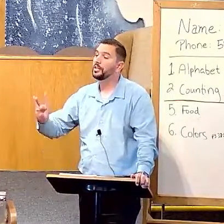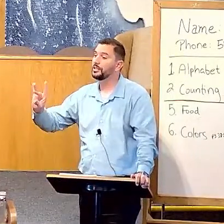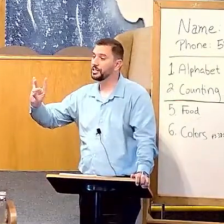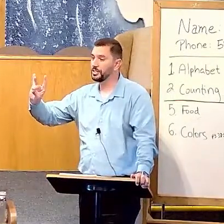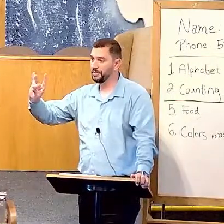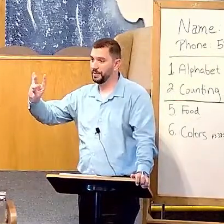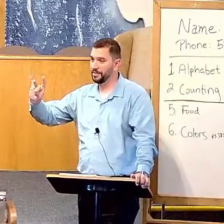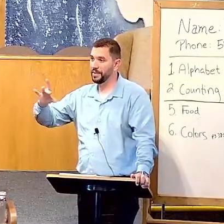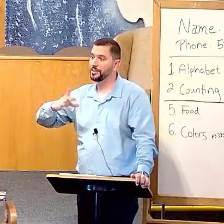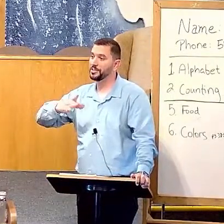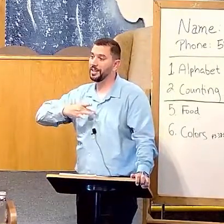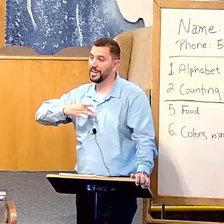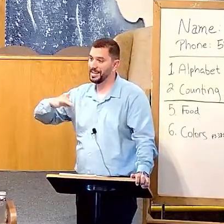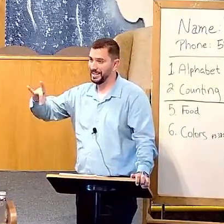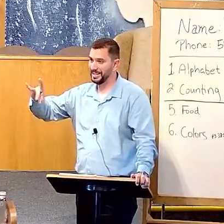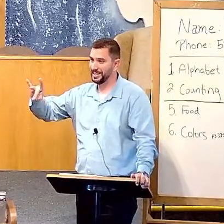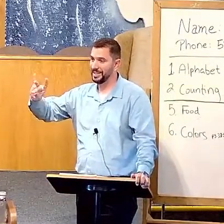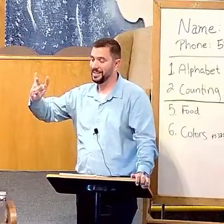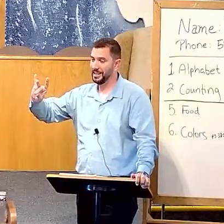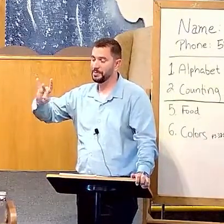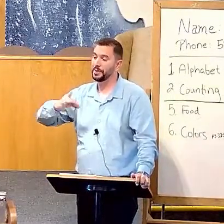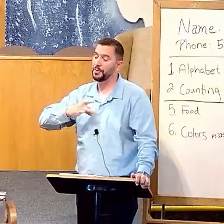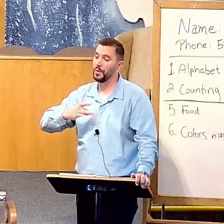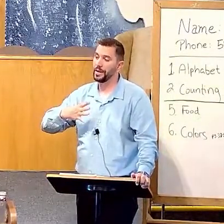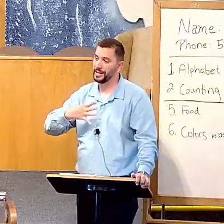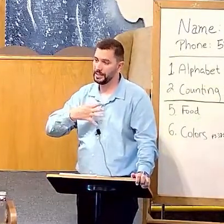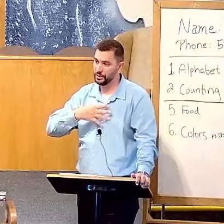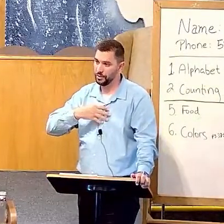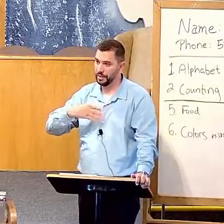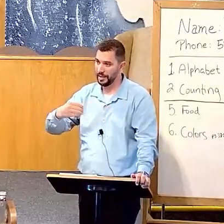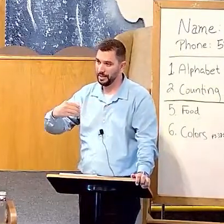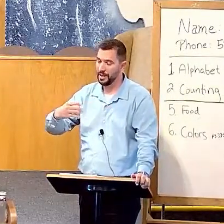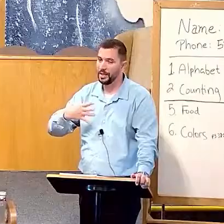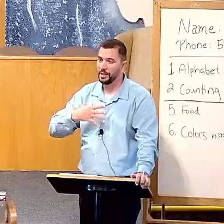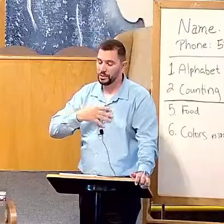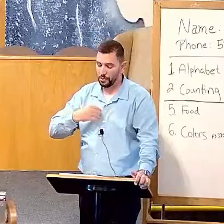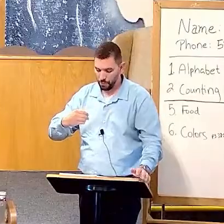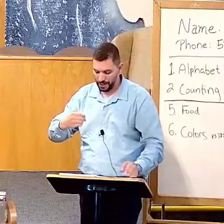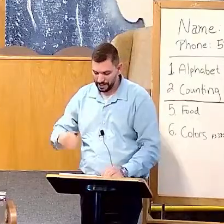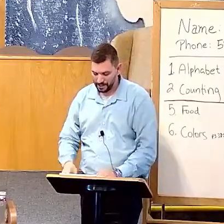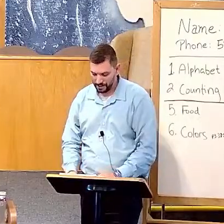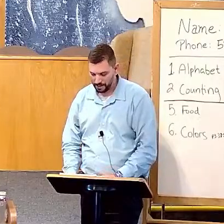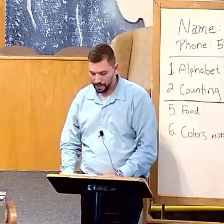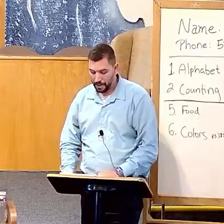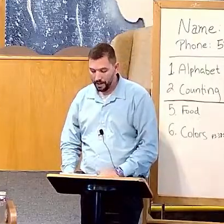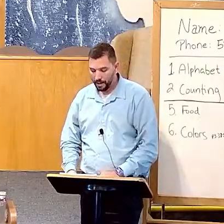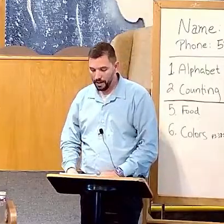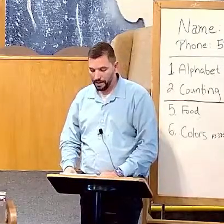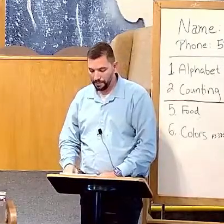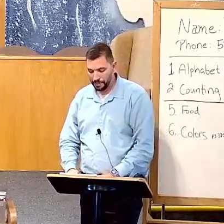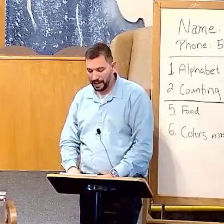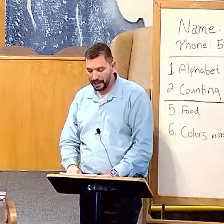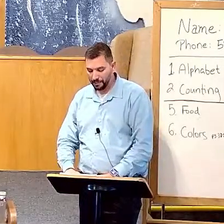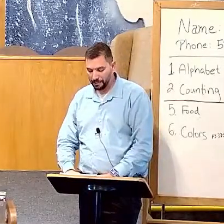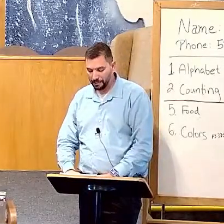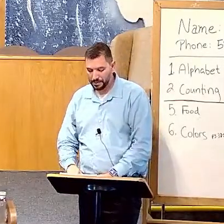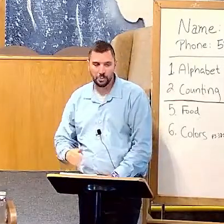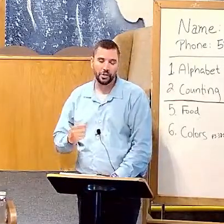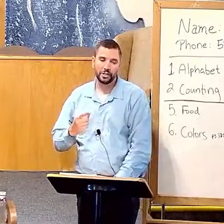Just the filling finger is like, yes, but then white is your whole hand. So white. Pink makes sense once you understand